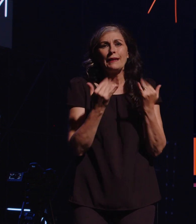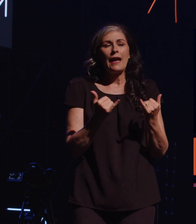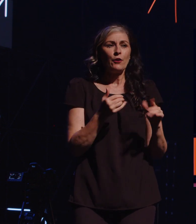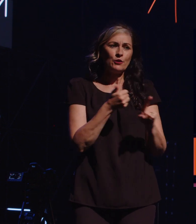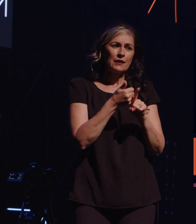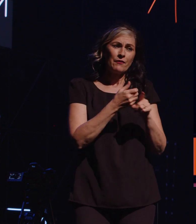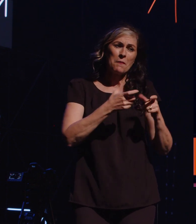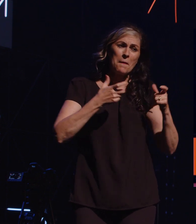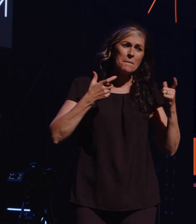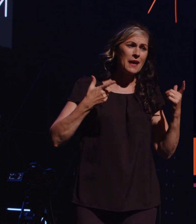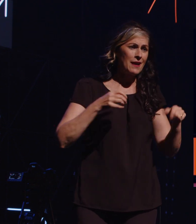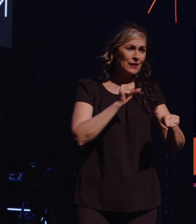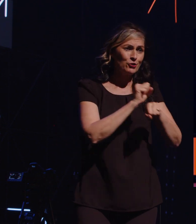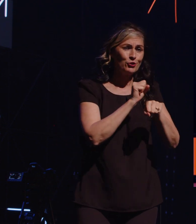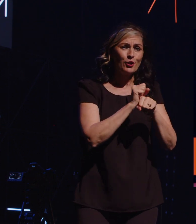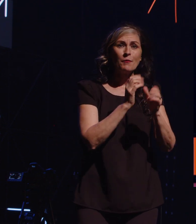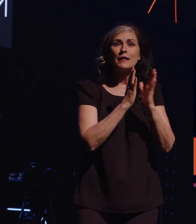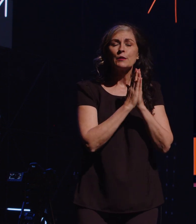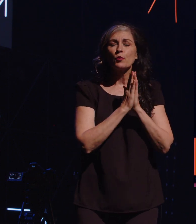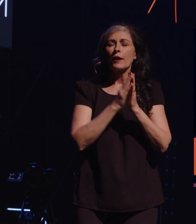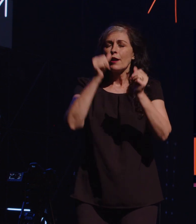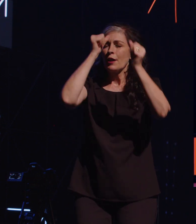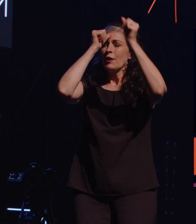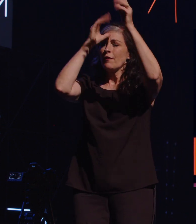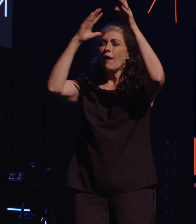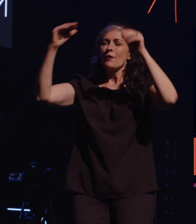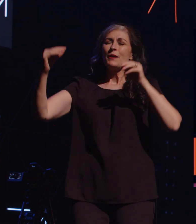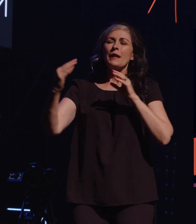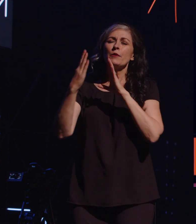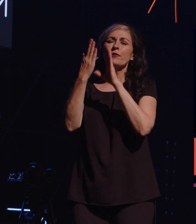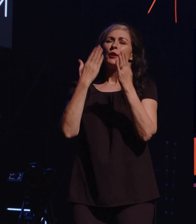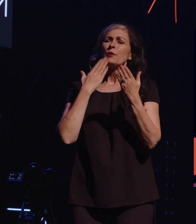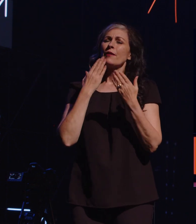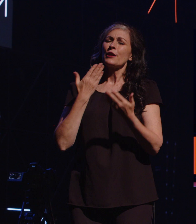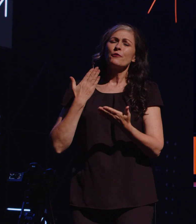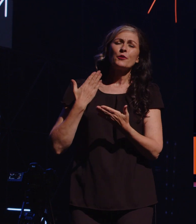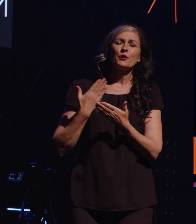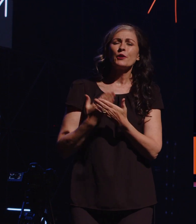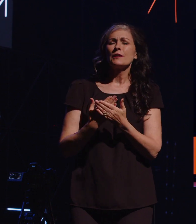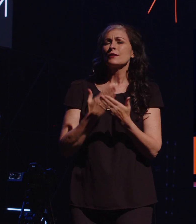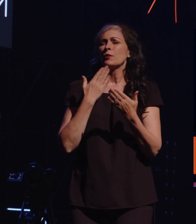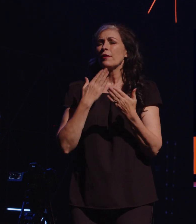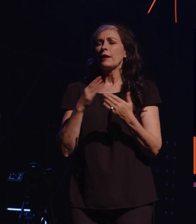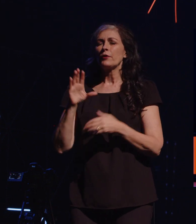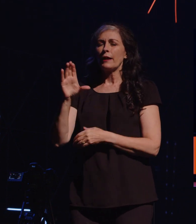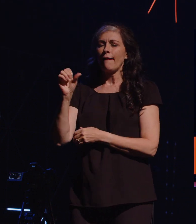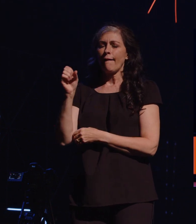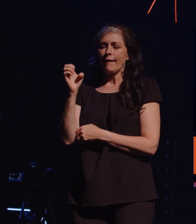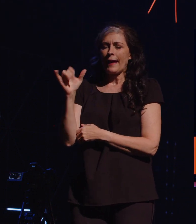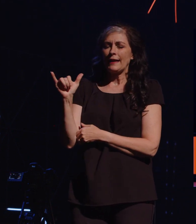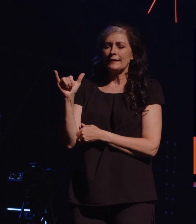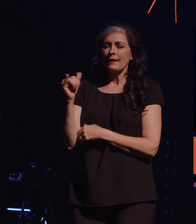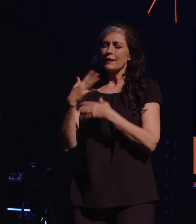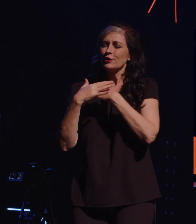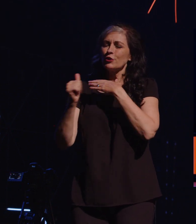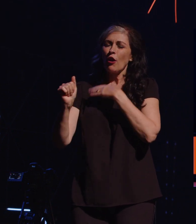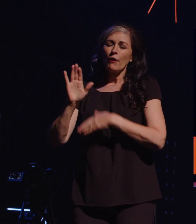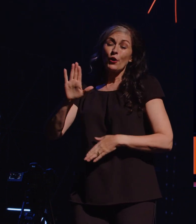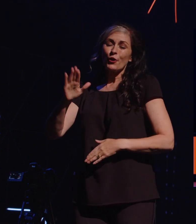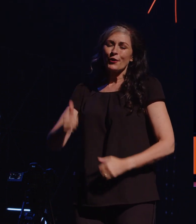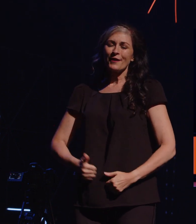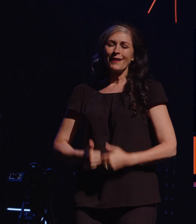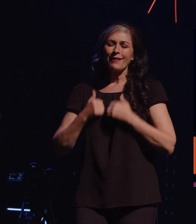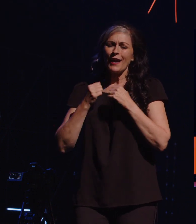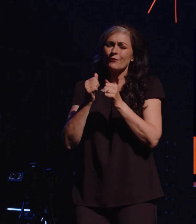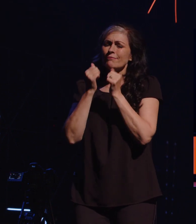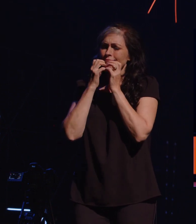you have a big job. So let's pray for her. Father, we come before you. We thank you for your goodness. We're thankful for Casey and that you just put this calling on her life to care